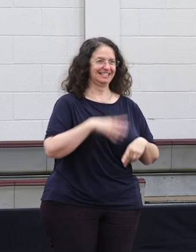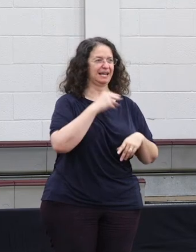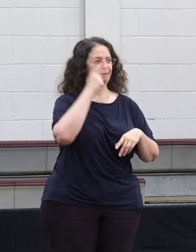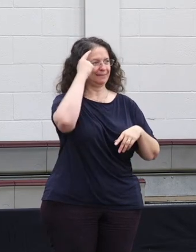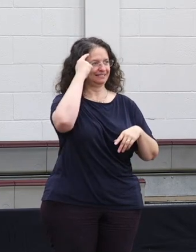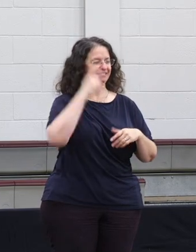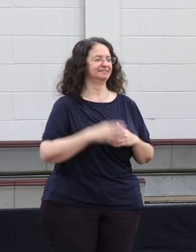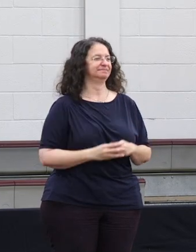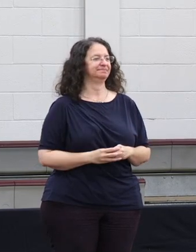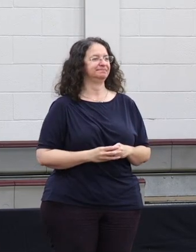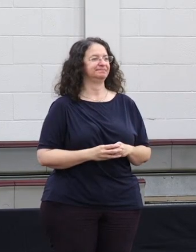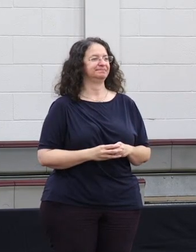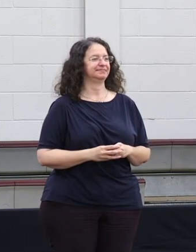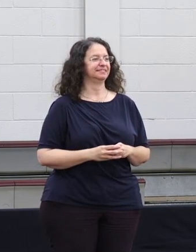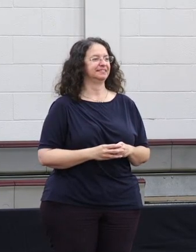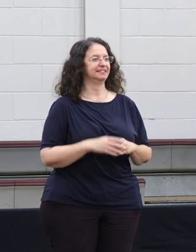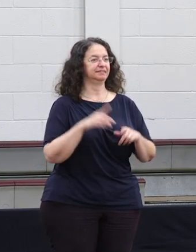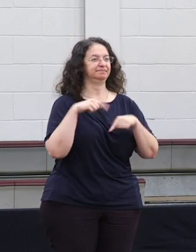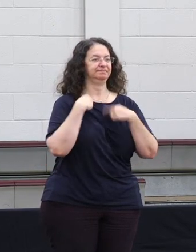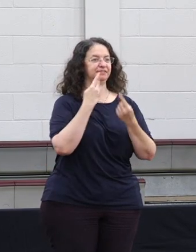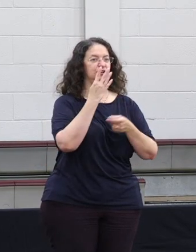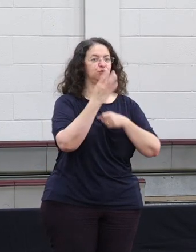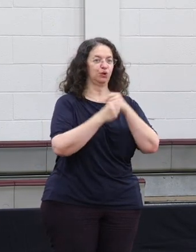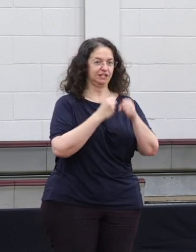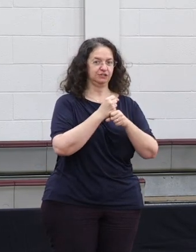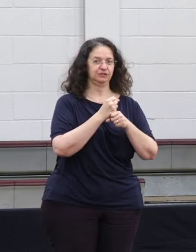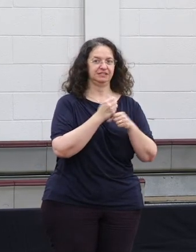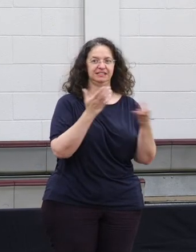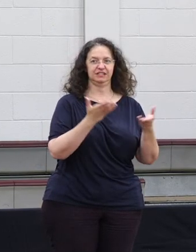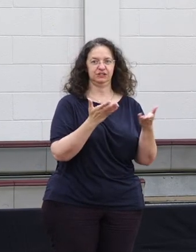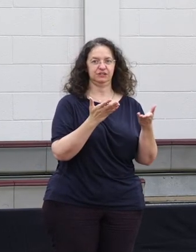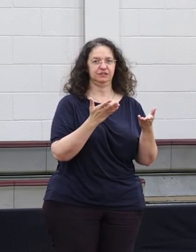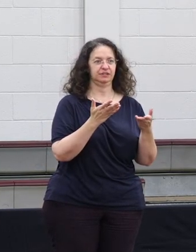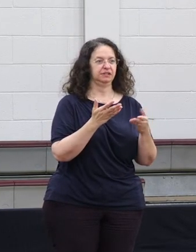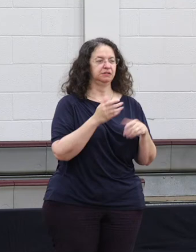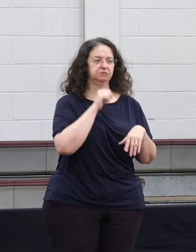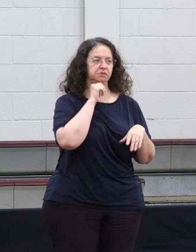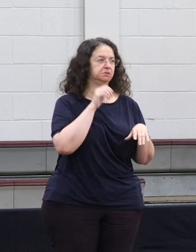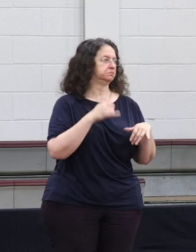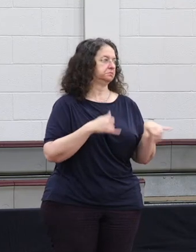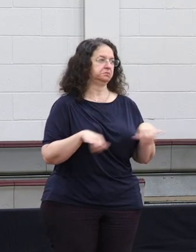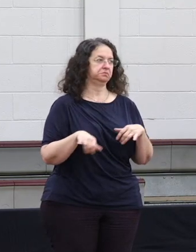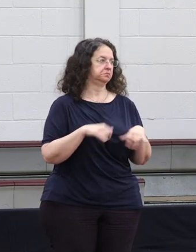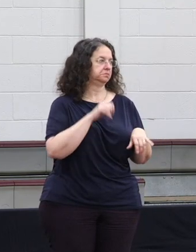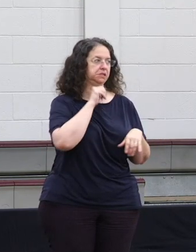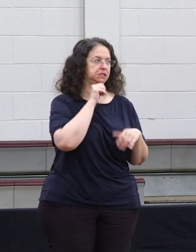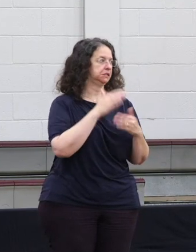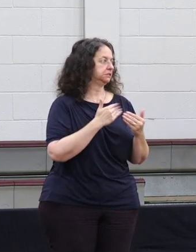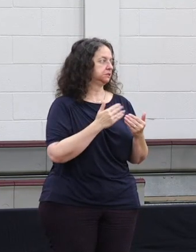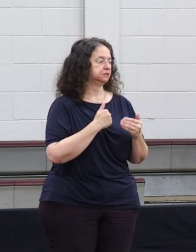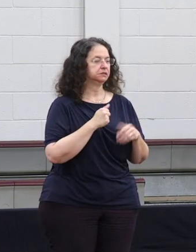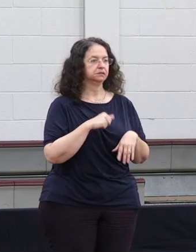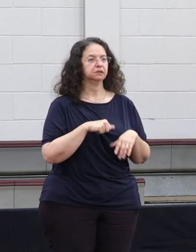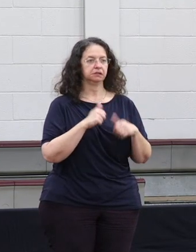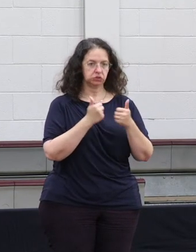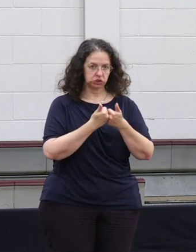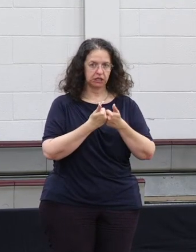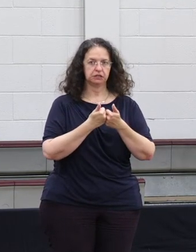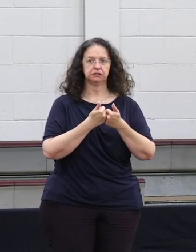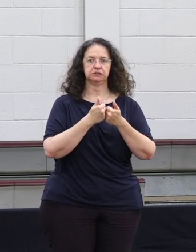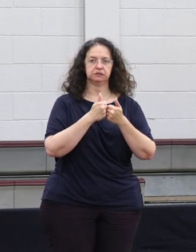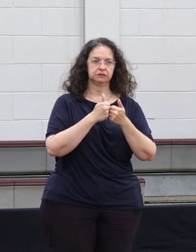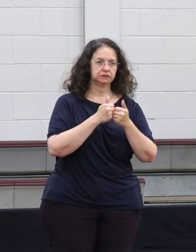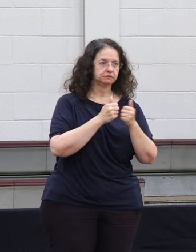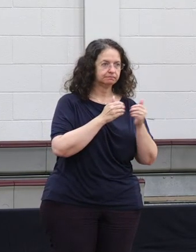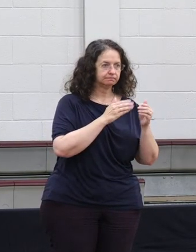mentally. But our 4 years at Bristol Central were no walk in the park. We were presented with many challenges and obstacles that we